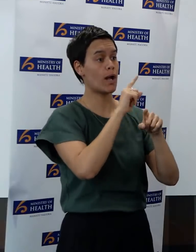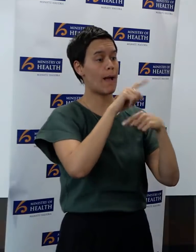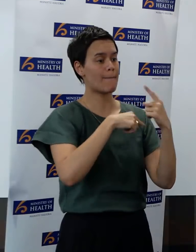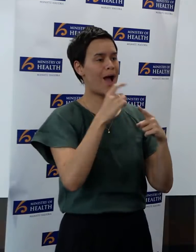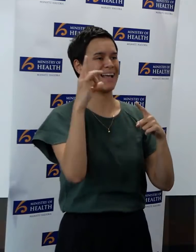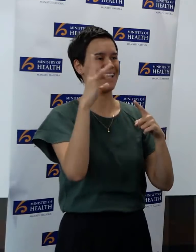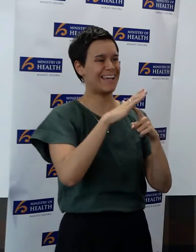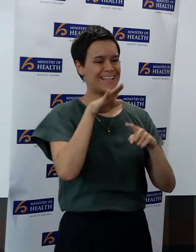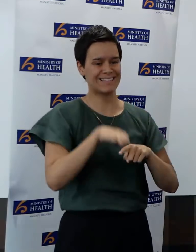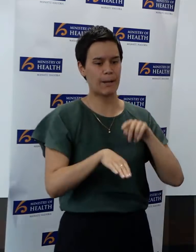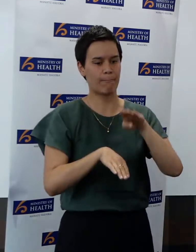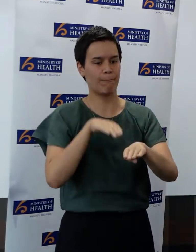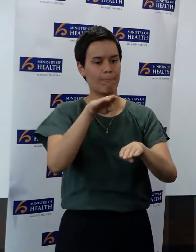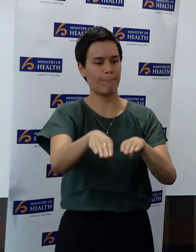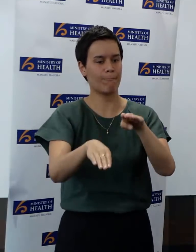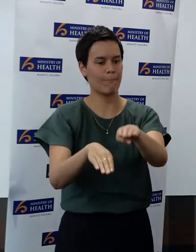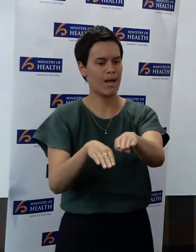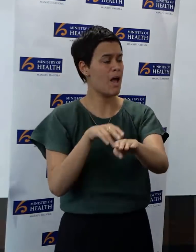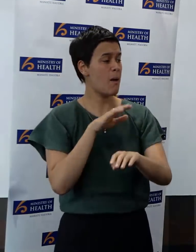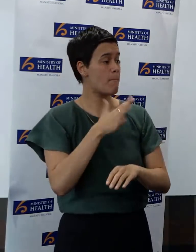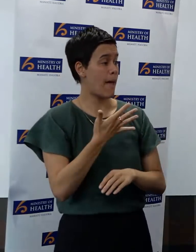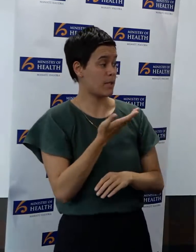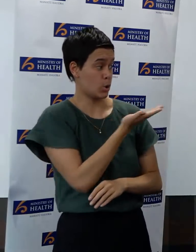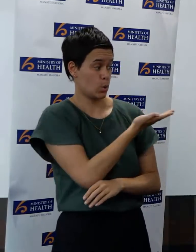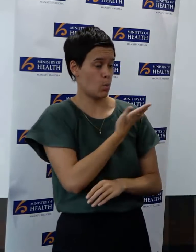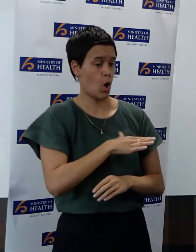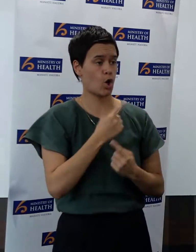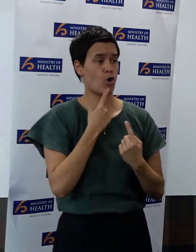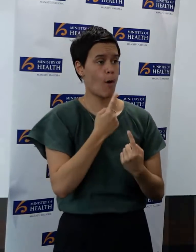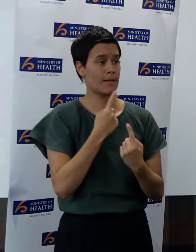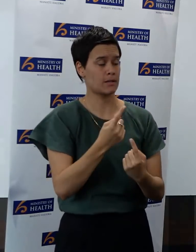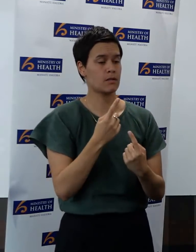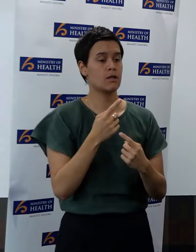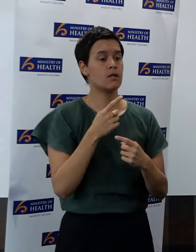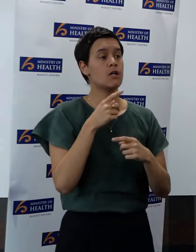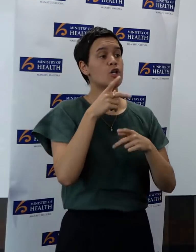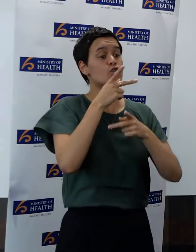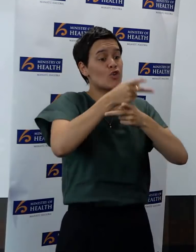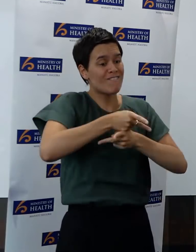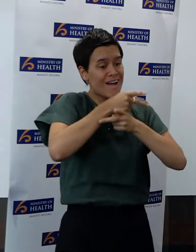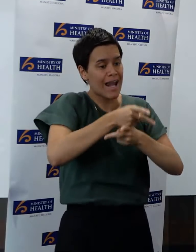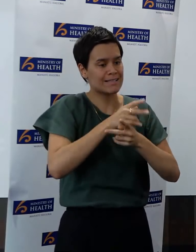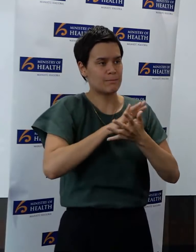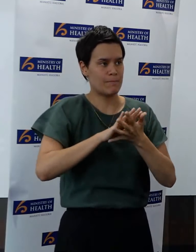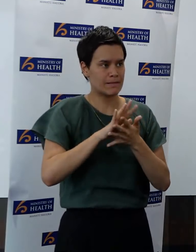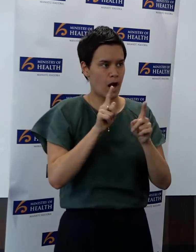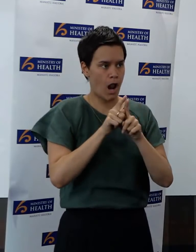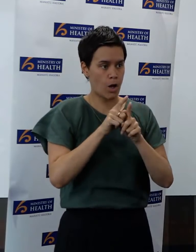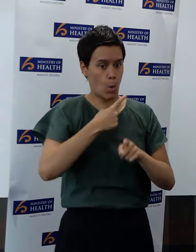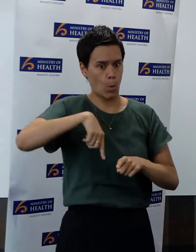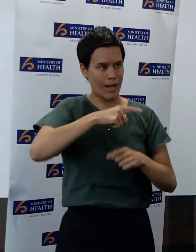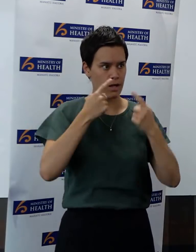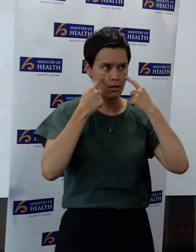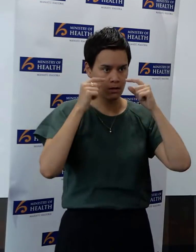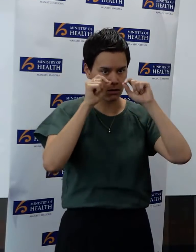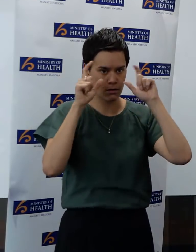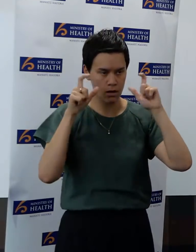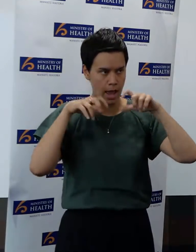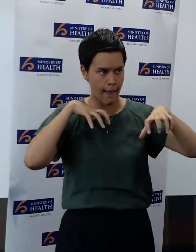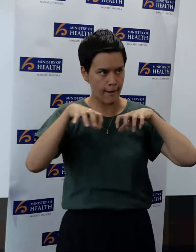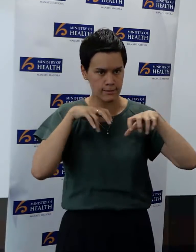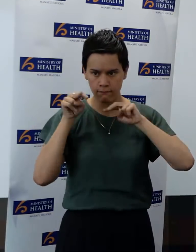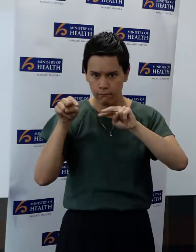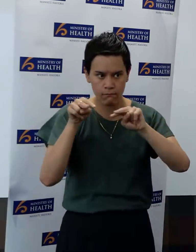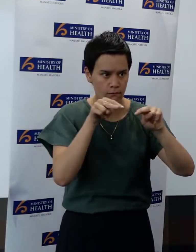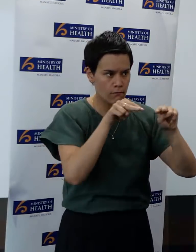surveillance, which is, Caroline, you might want to comment here, but is actively looking for cases and ensuring we are keeping a really careful record